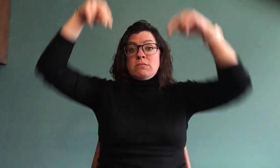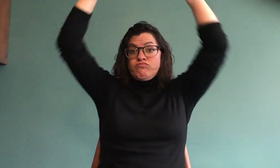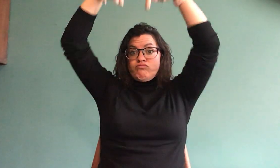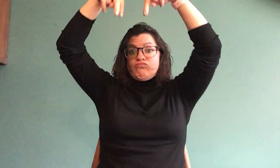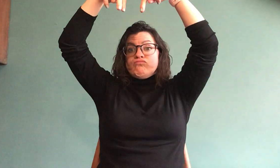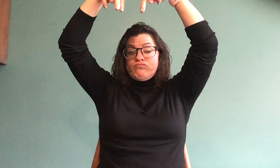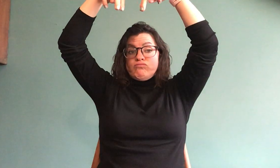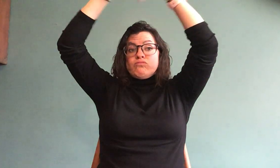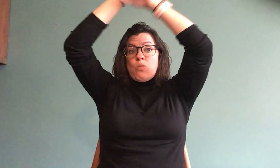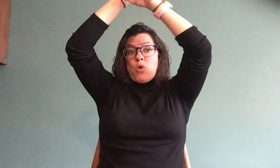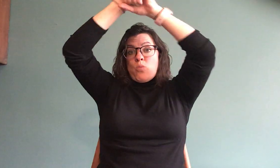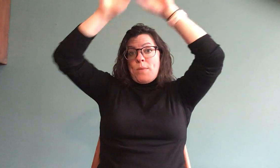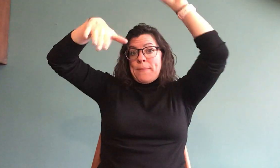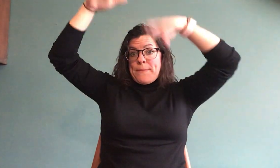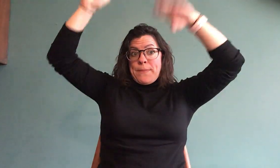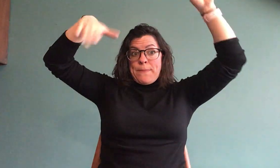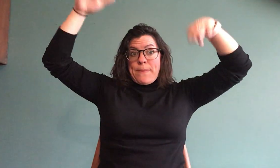Sam. Okay. What do you think, Megan?